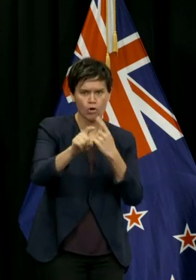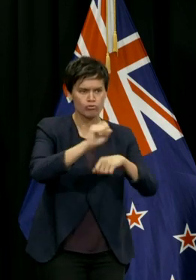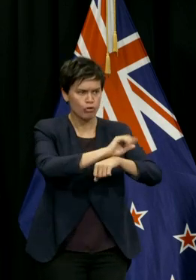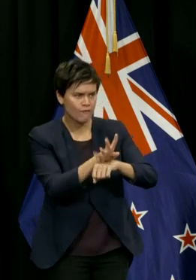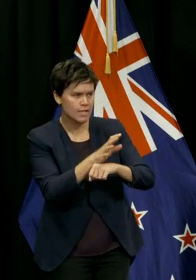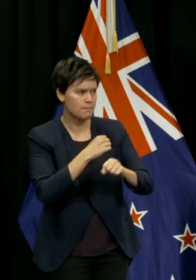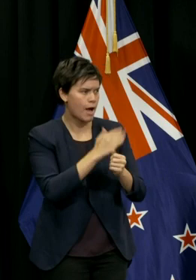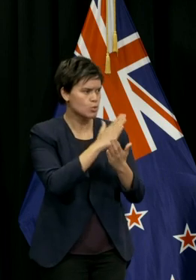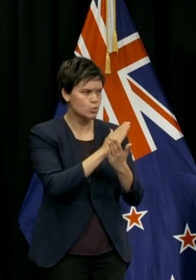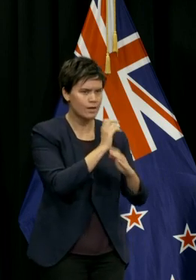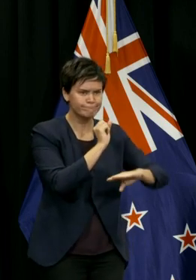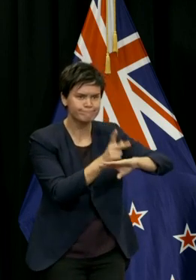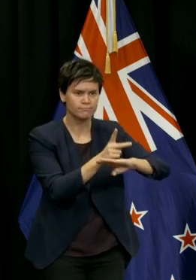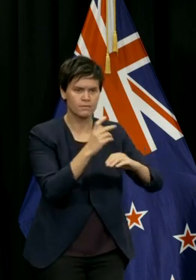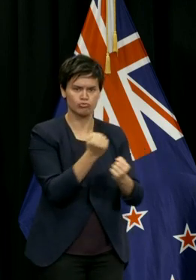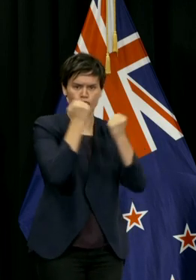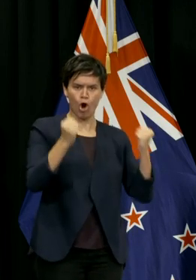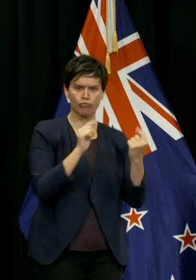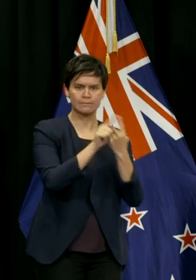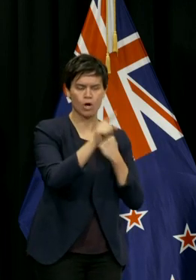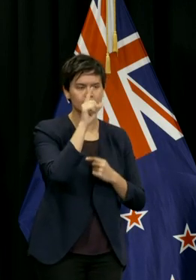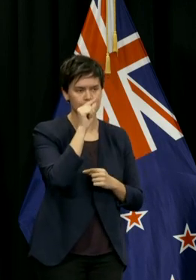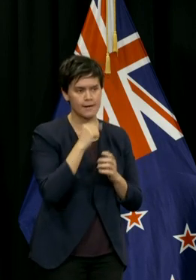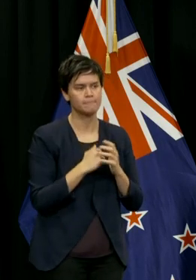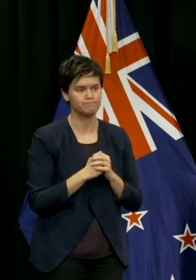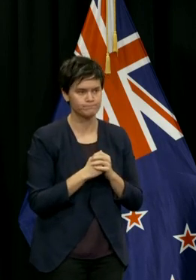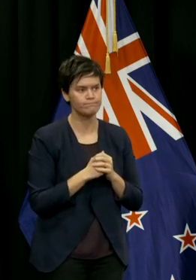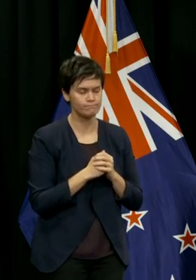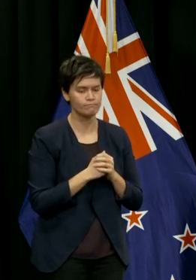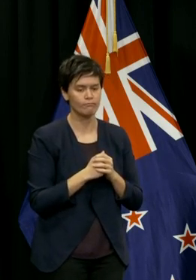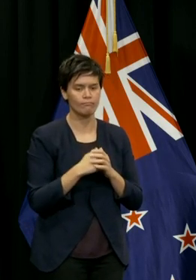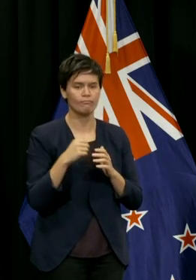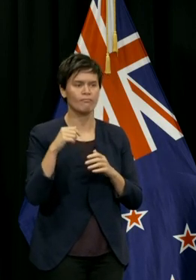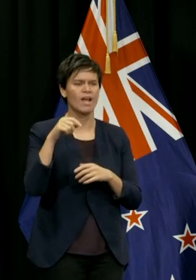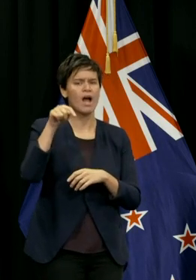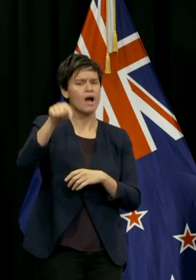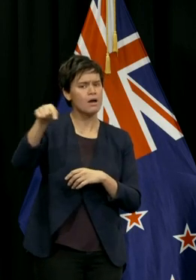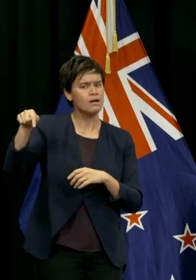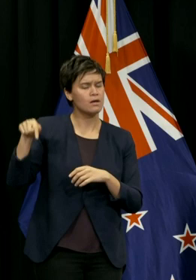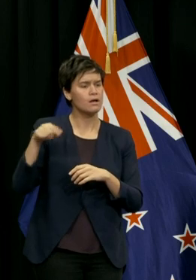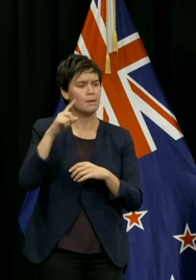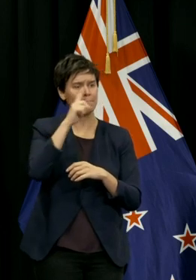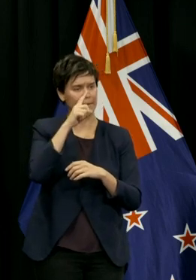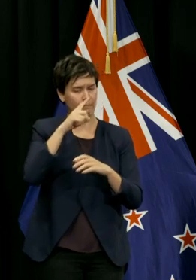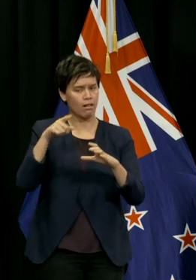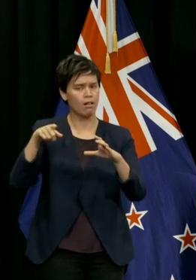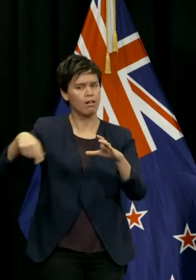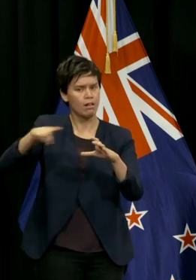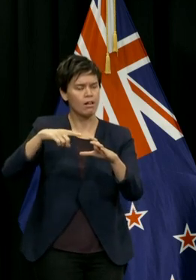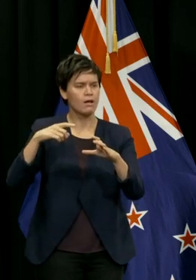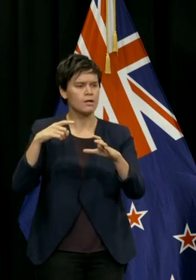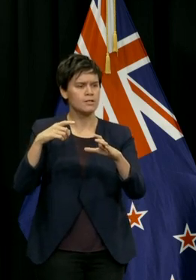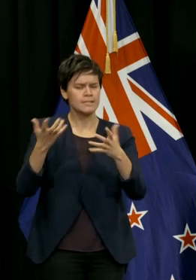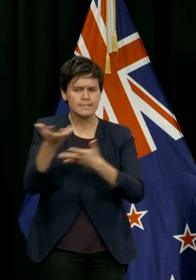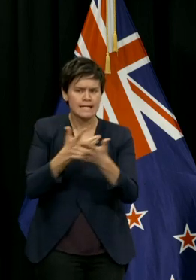and stronger. The Speaker, Office of the Clerk and Leader of the Opposition have been working together to arrange how this will